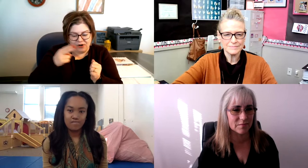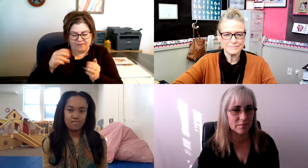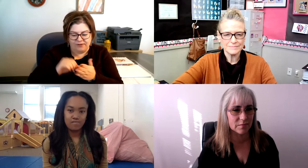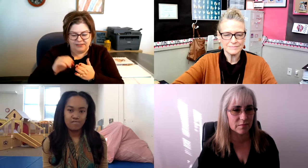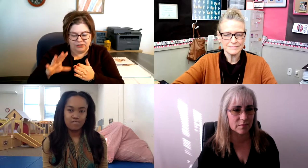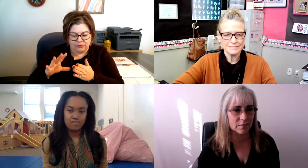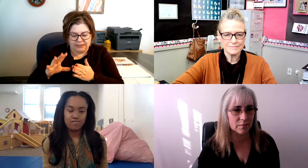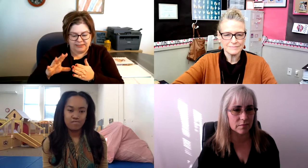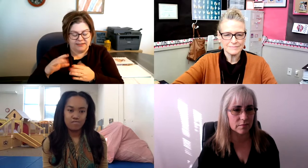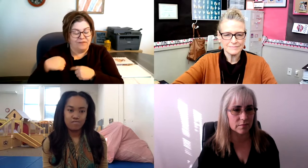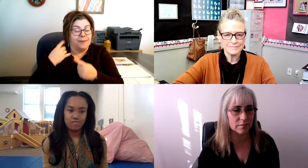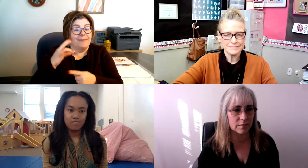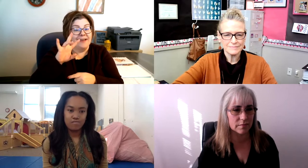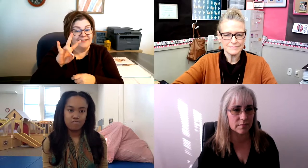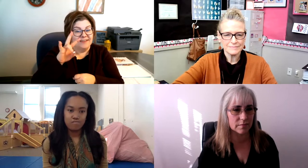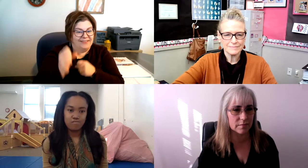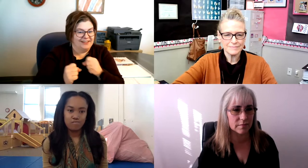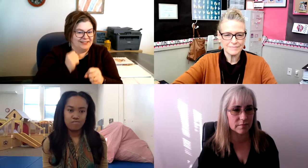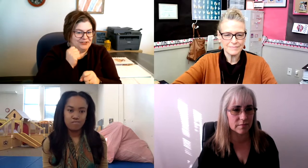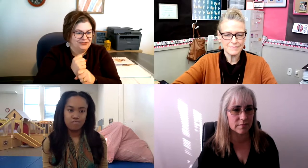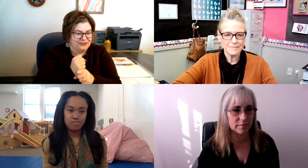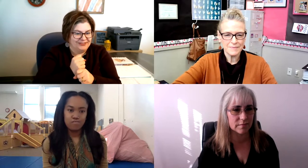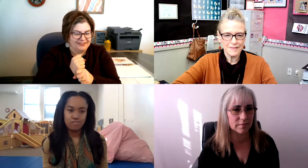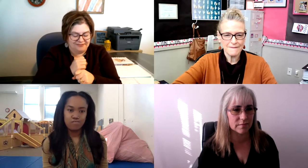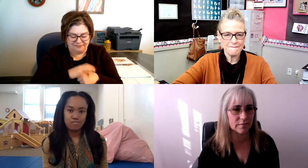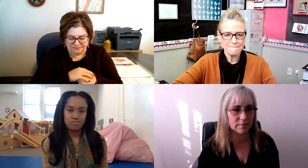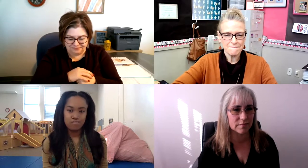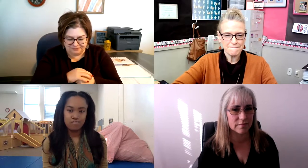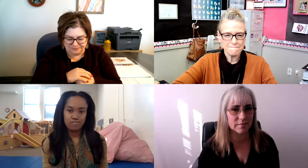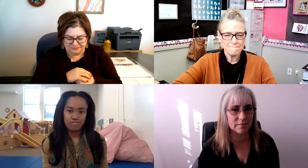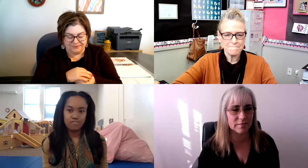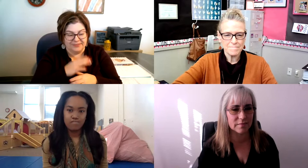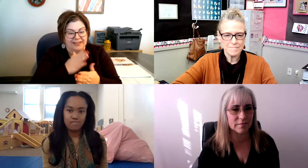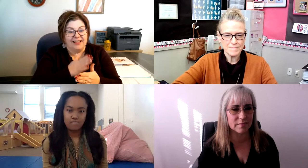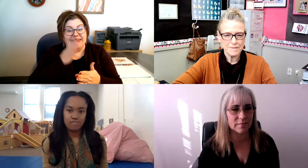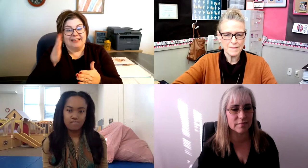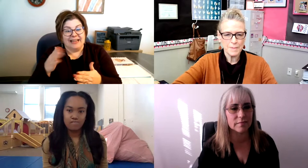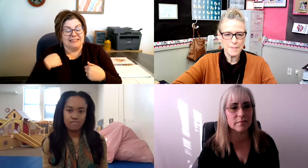And she has been working with Deaf and Hard of Hearing Services for the past 7 years.